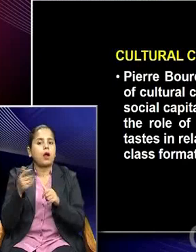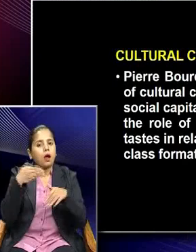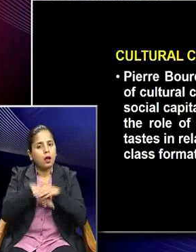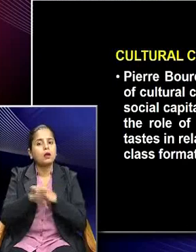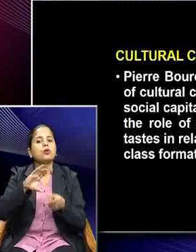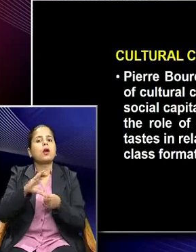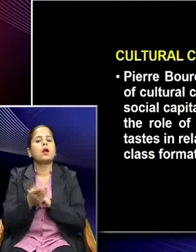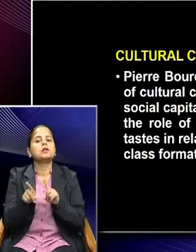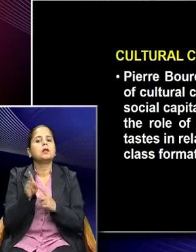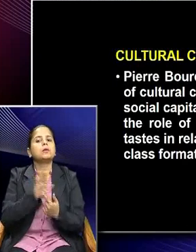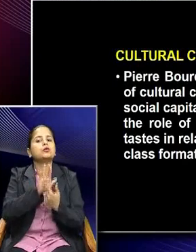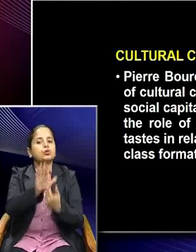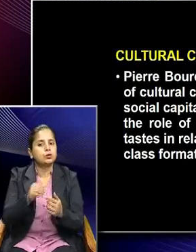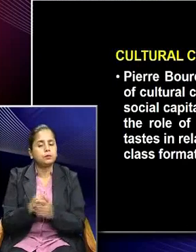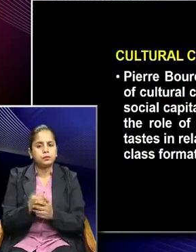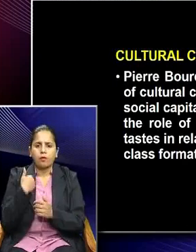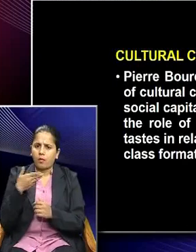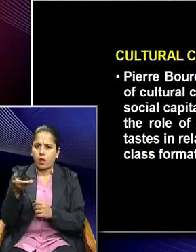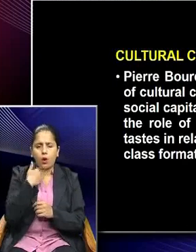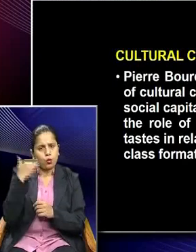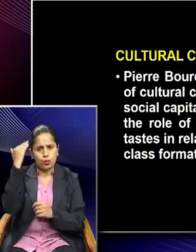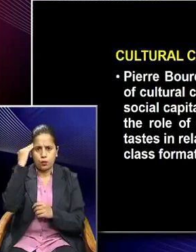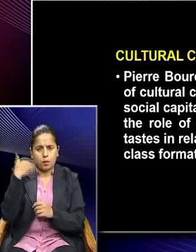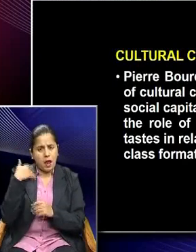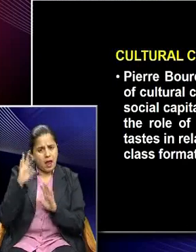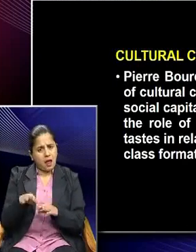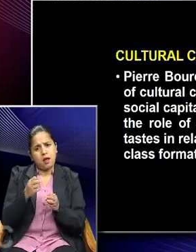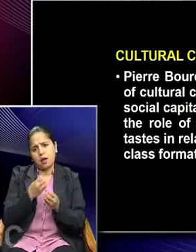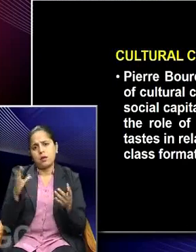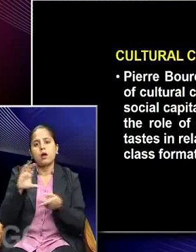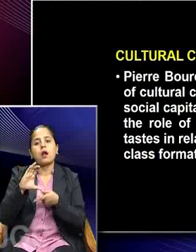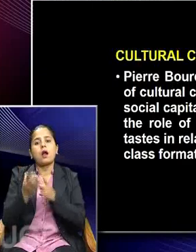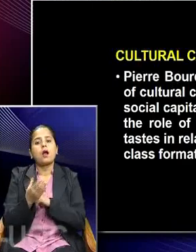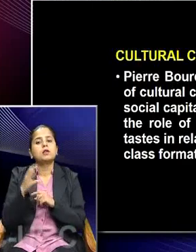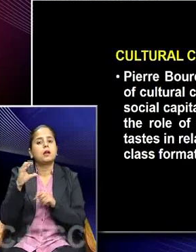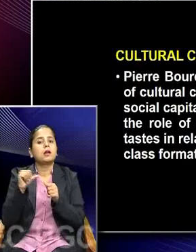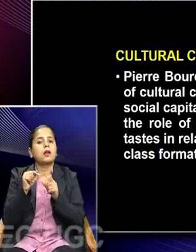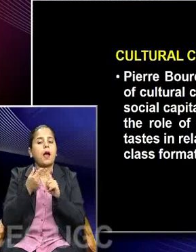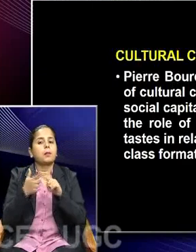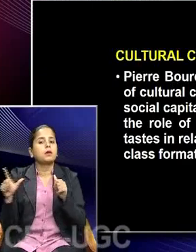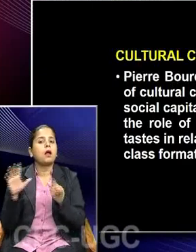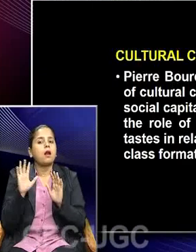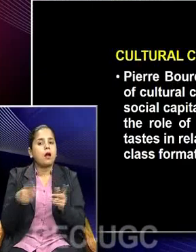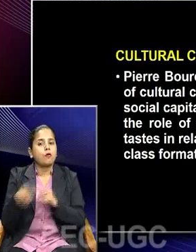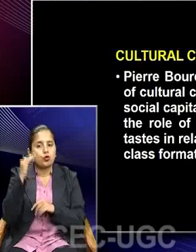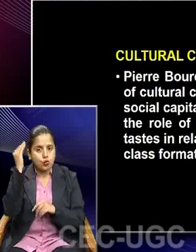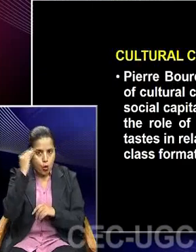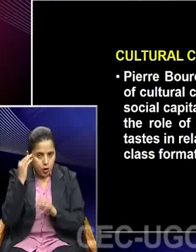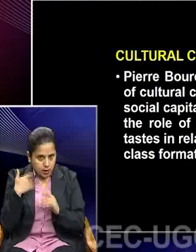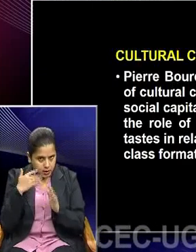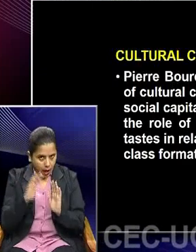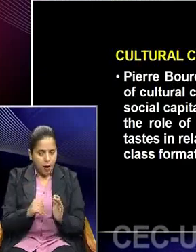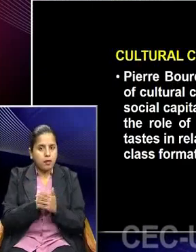culture, So we know that we have a lot of cultural capital in the form of knowledge